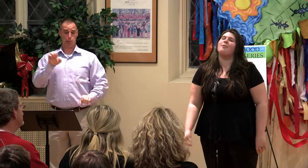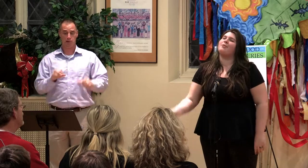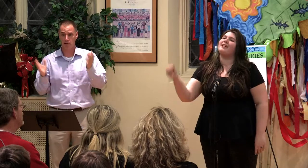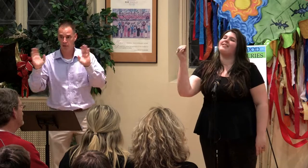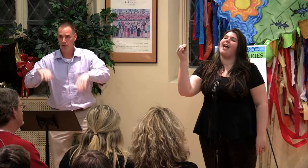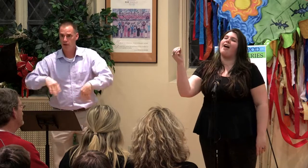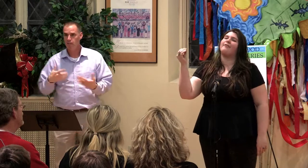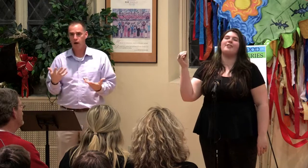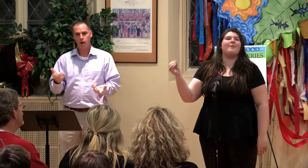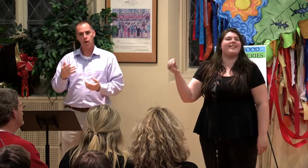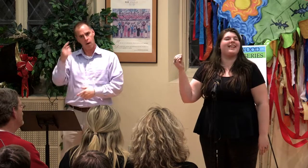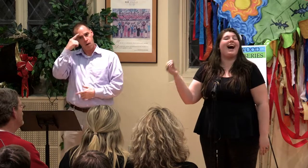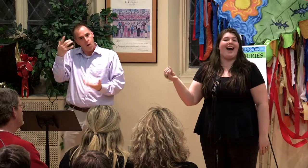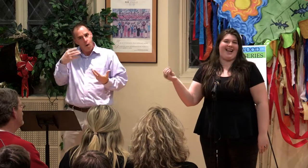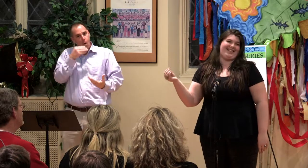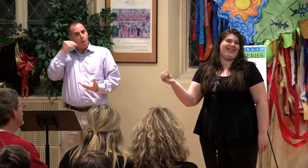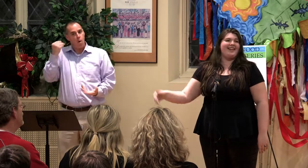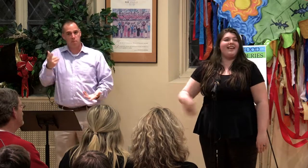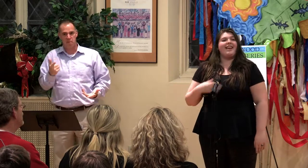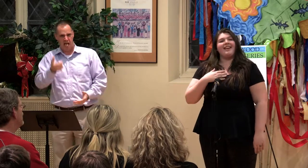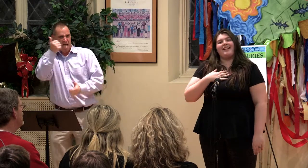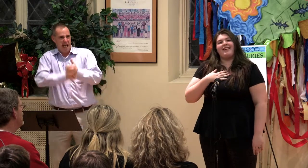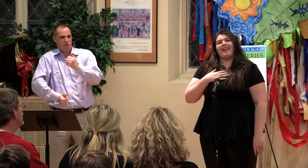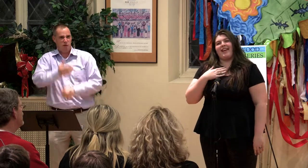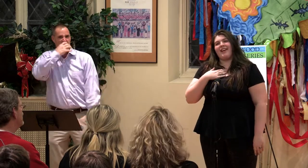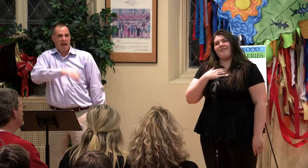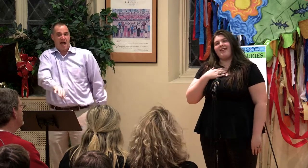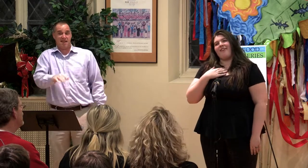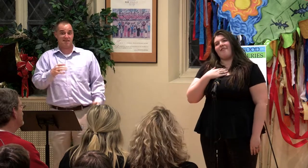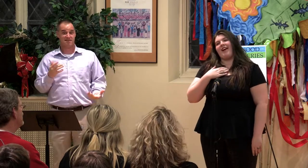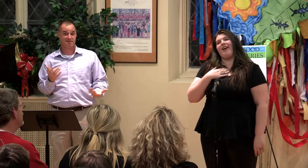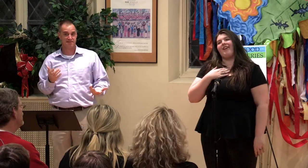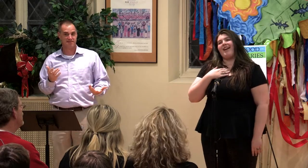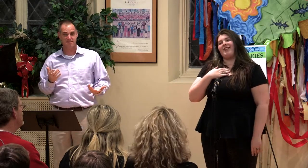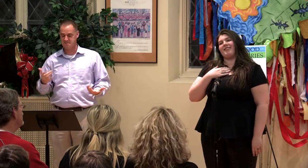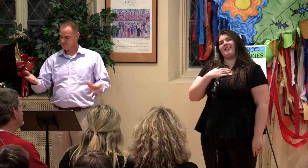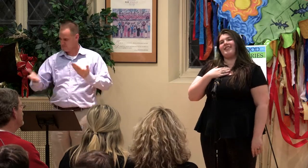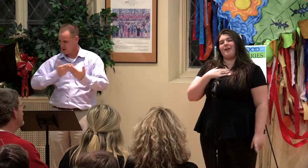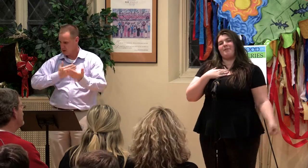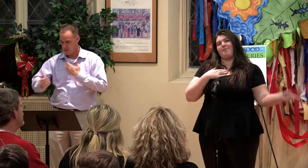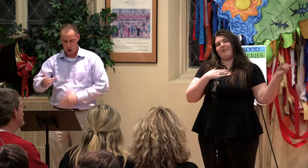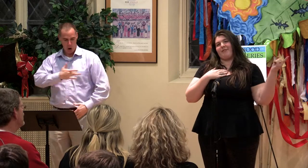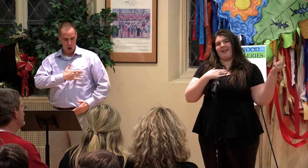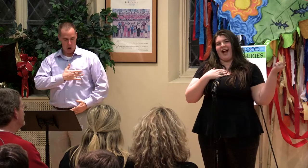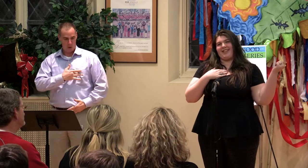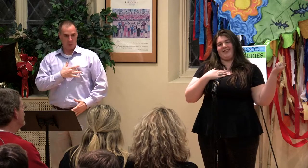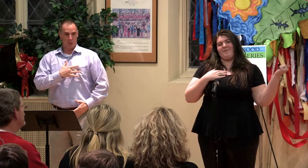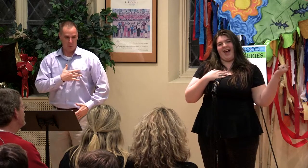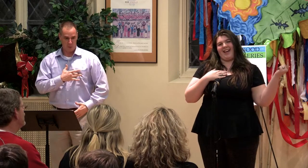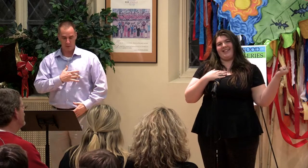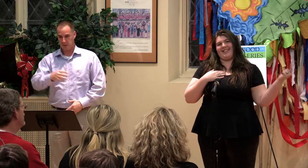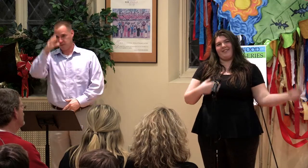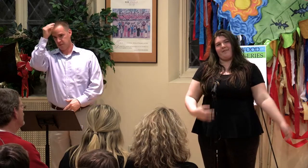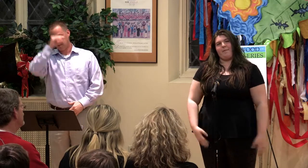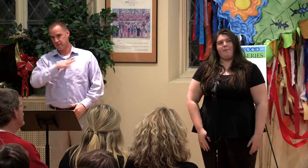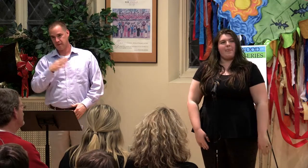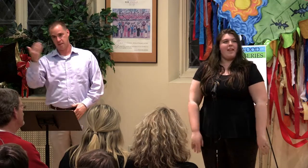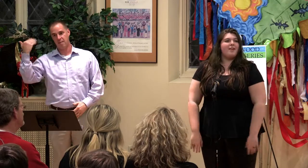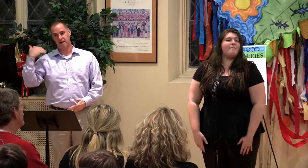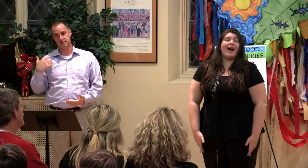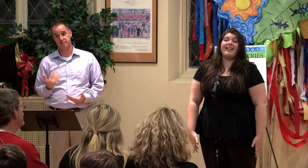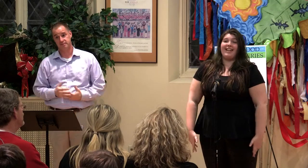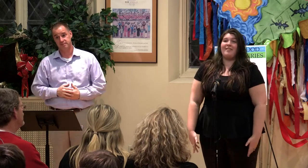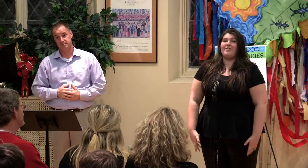to kiss them both because everyone is hot, even if my heart has only skipped a beat for guys in the past.